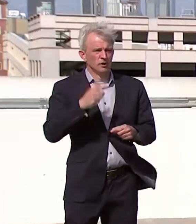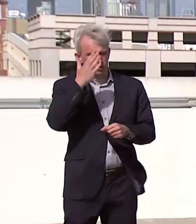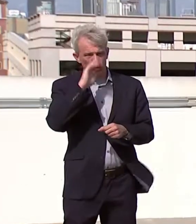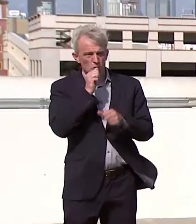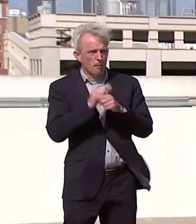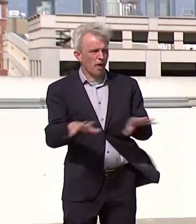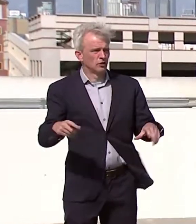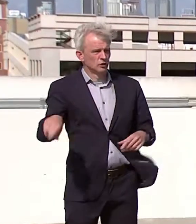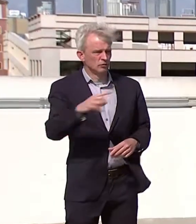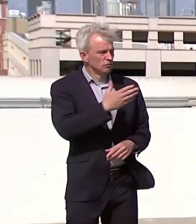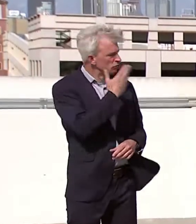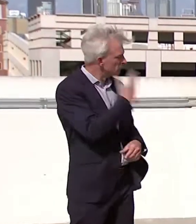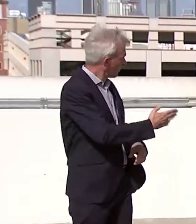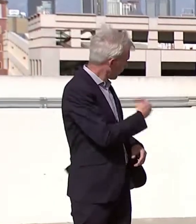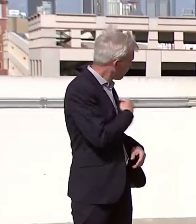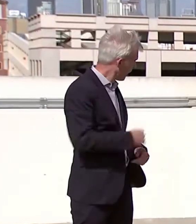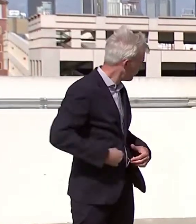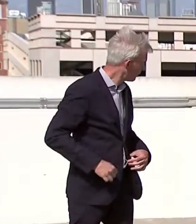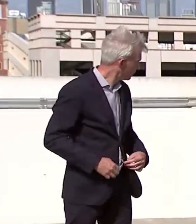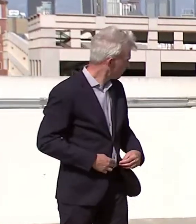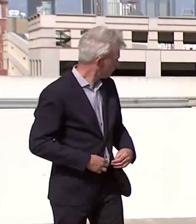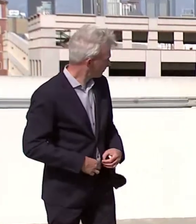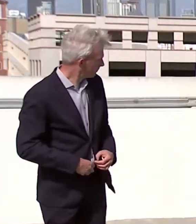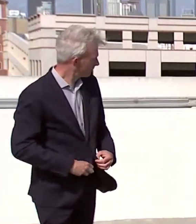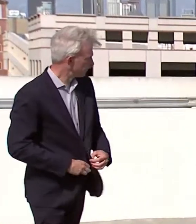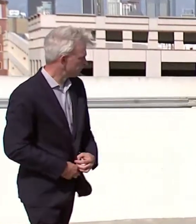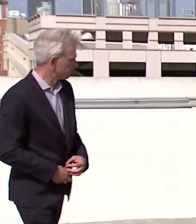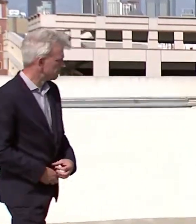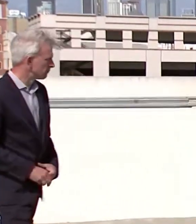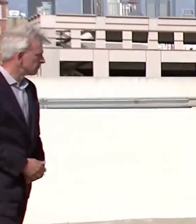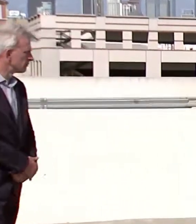Mayor. Thank you, Mayor Garcetti.